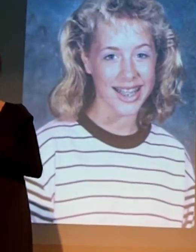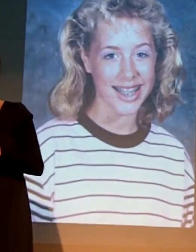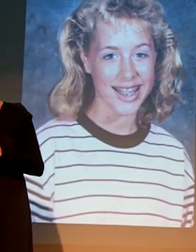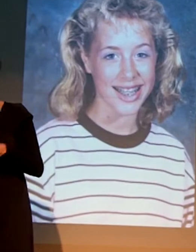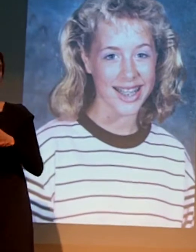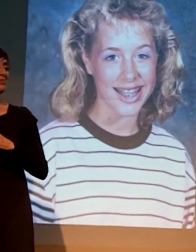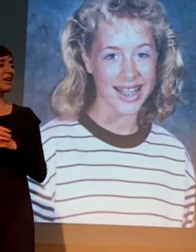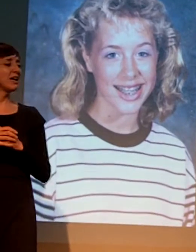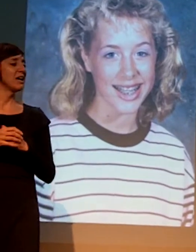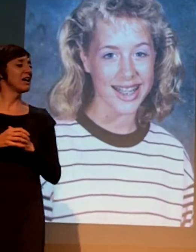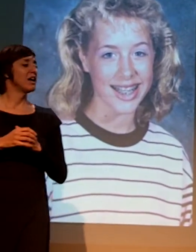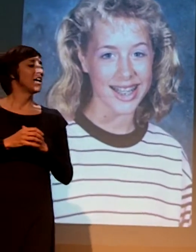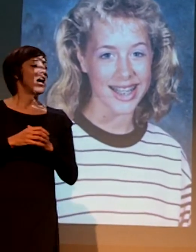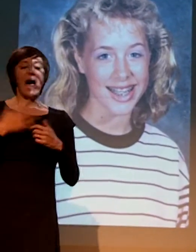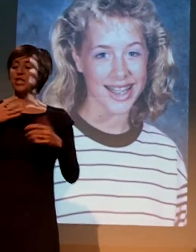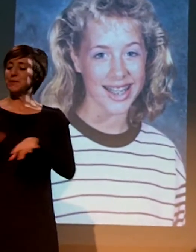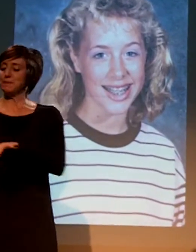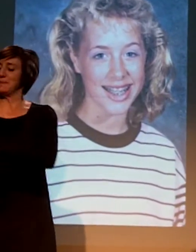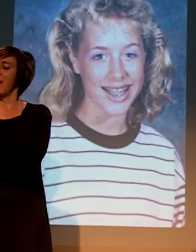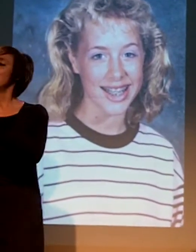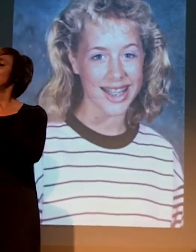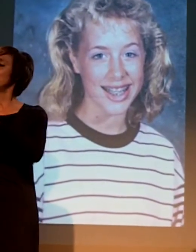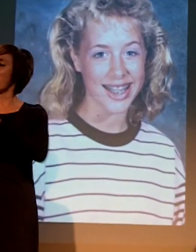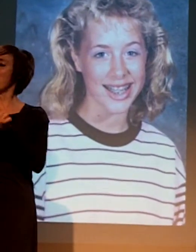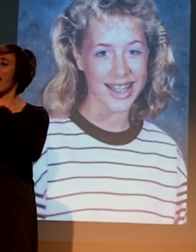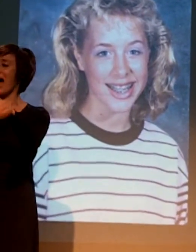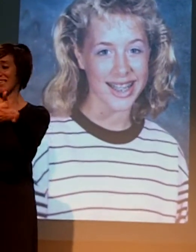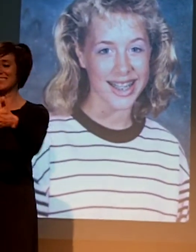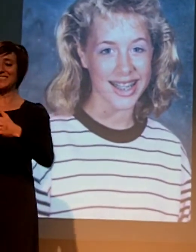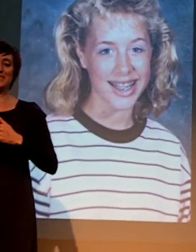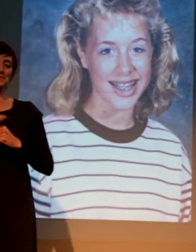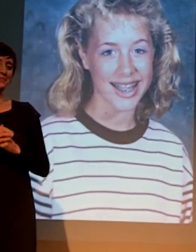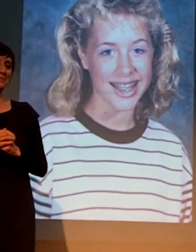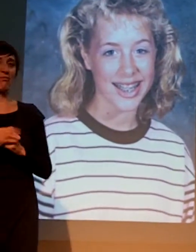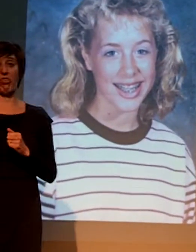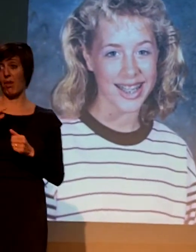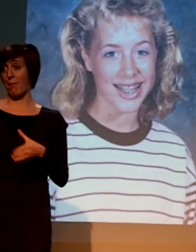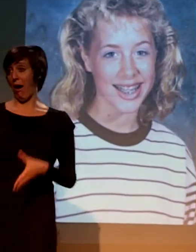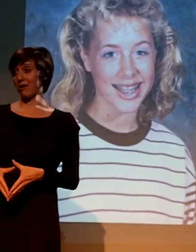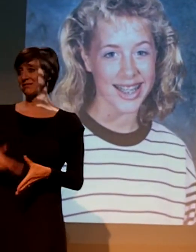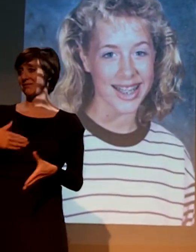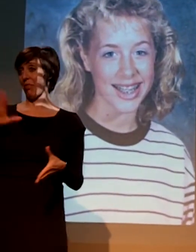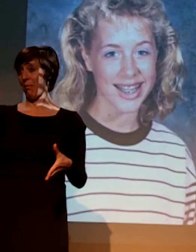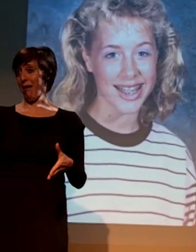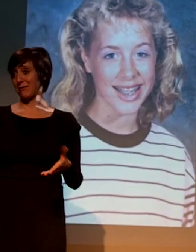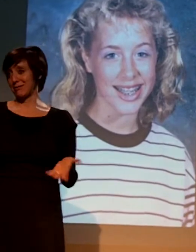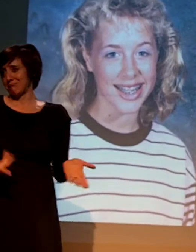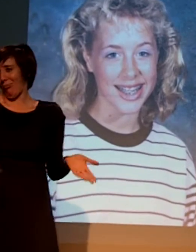couple gems from the box, as girls sometimes say. And